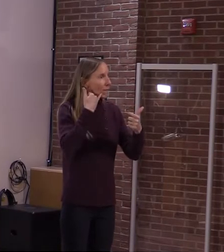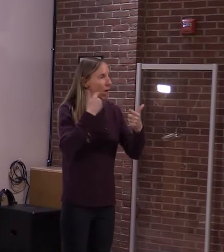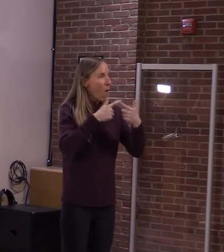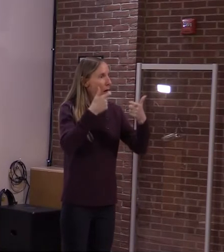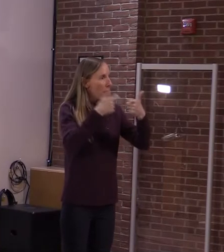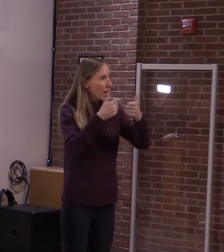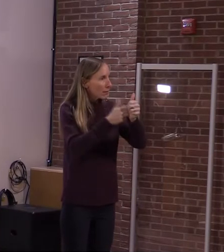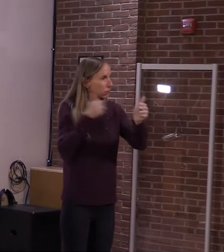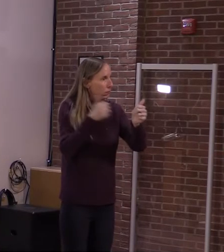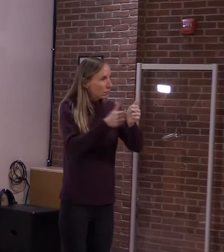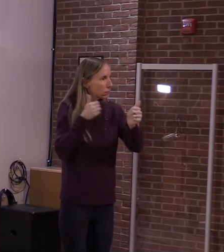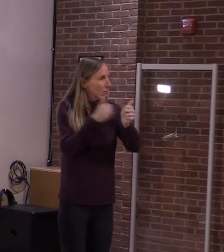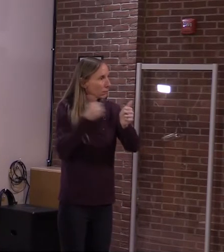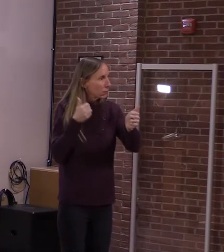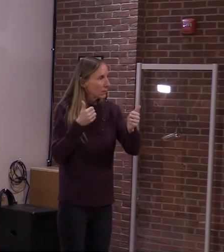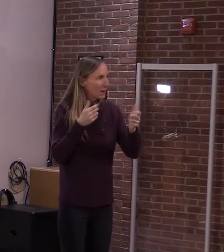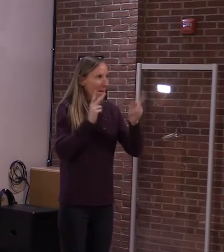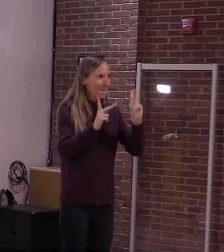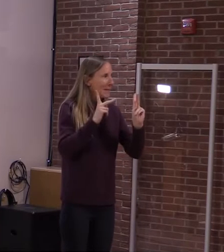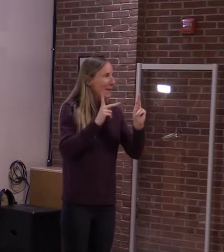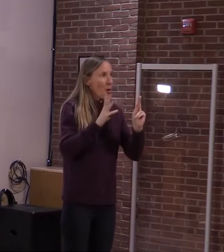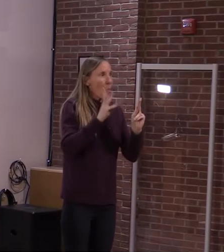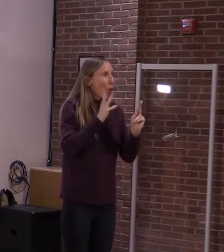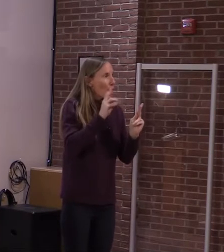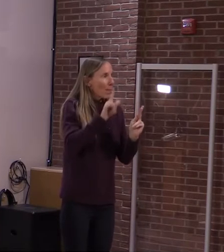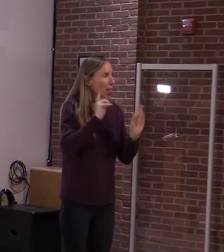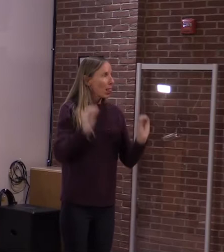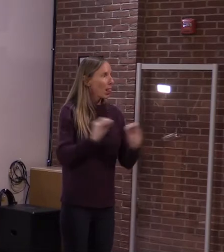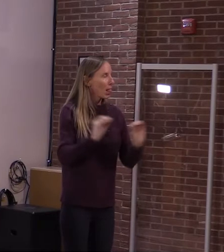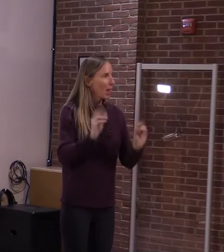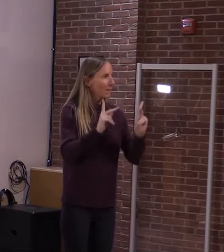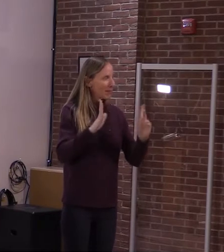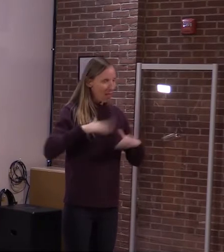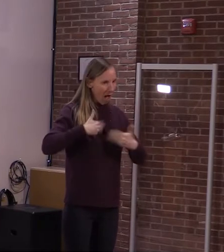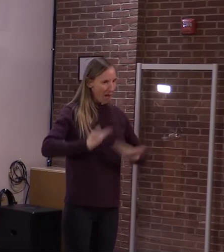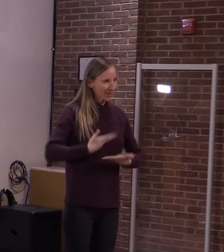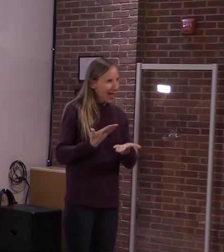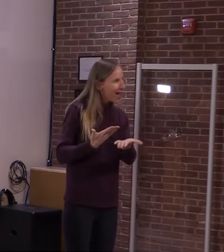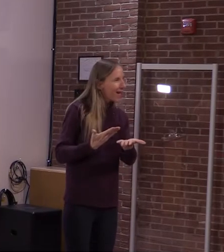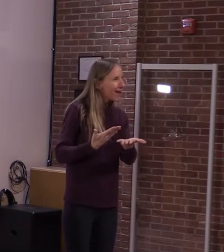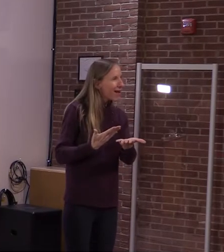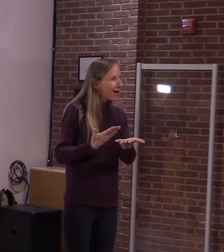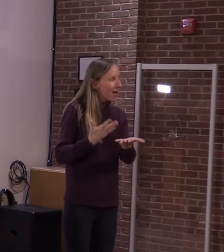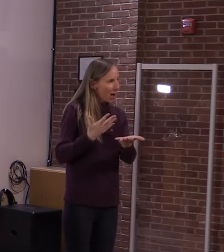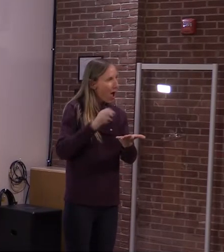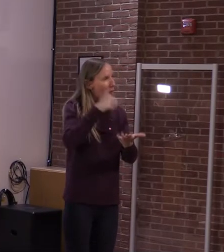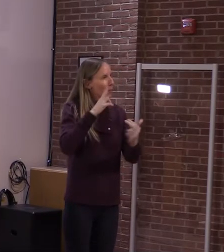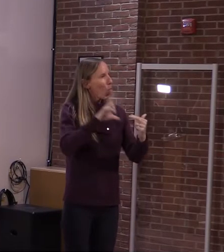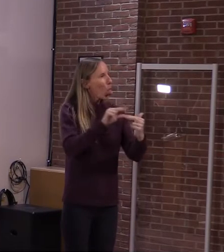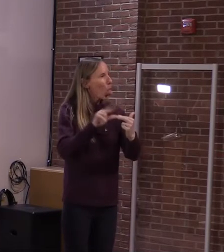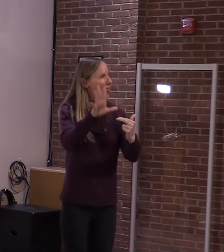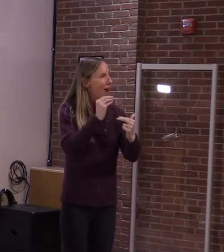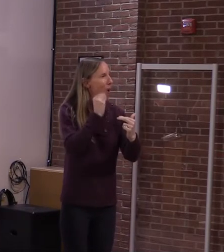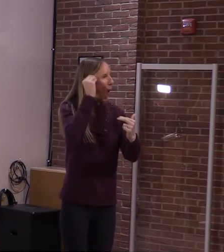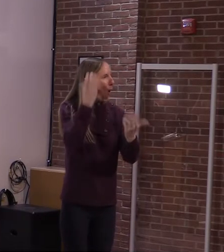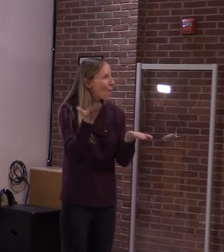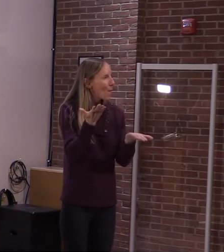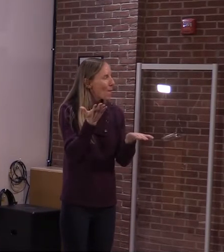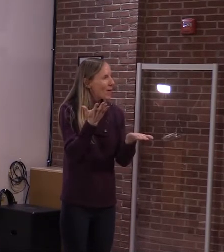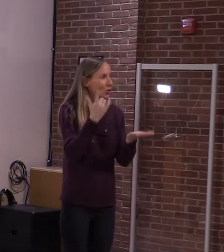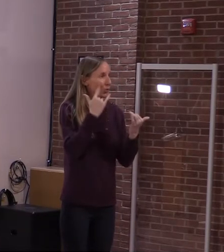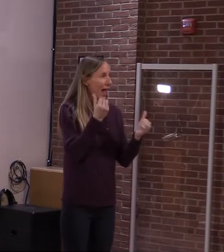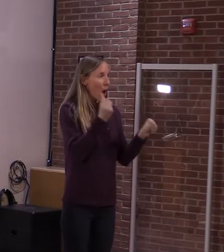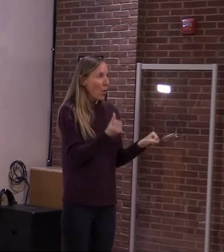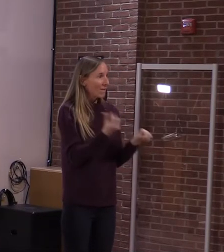money, and taxpayers are really kind of taking it on the nose. I'm wondering when you expect the current eviction moratorium